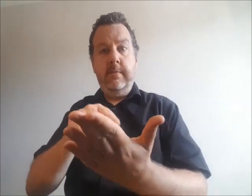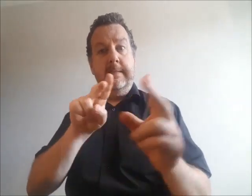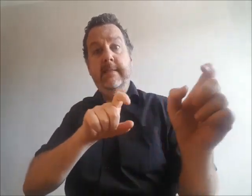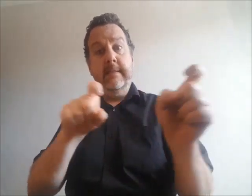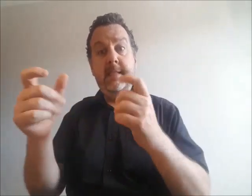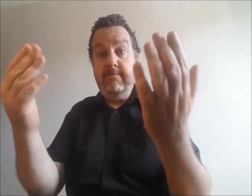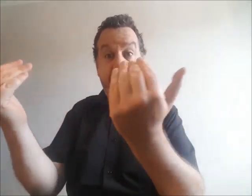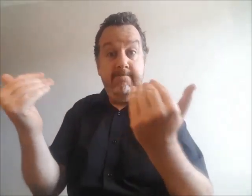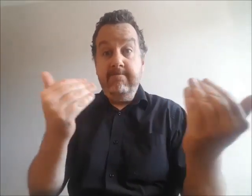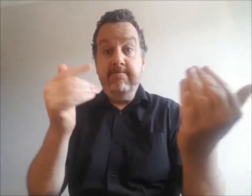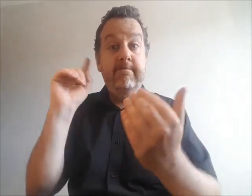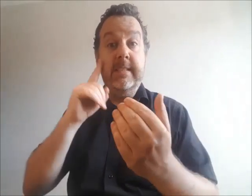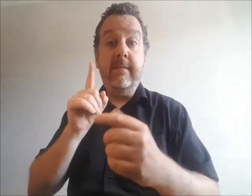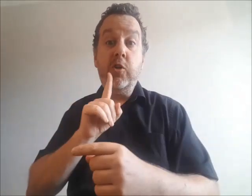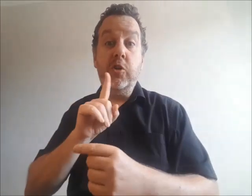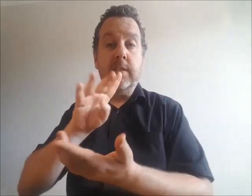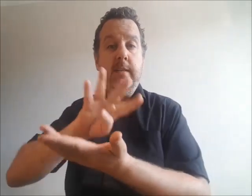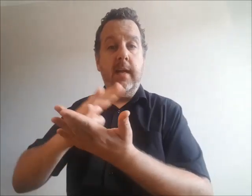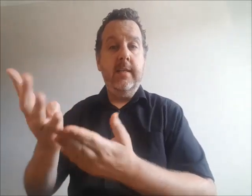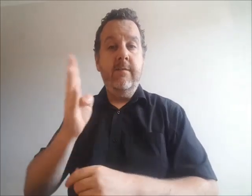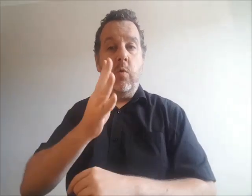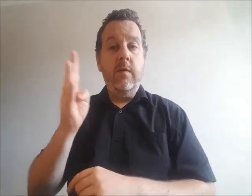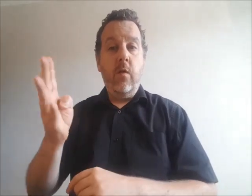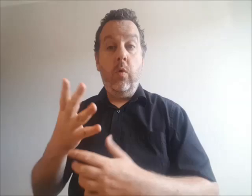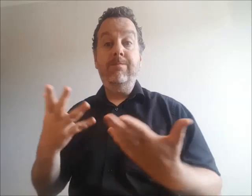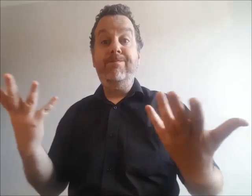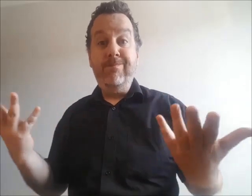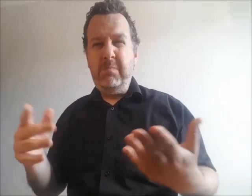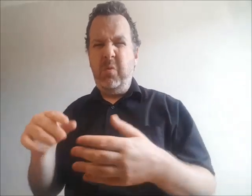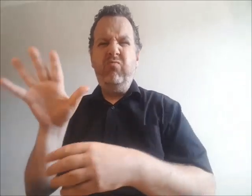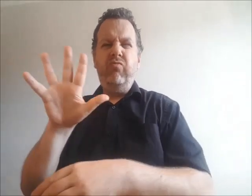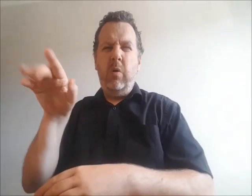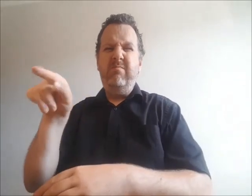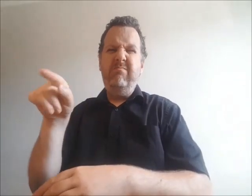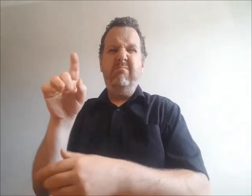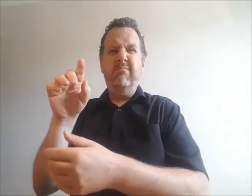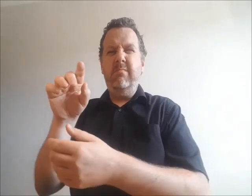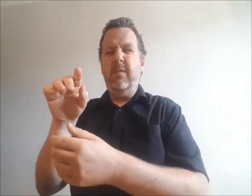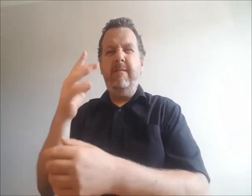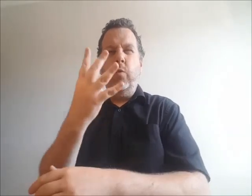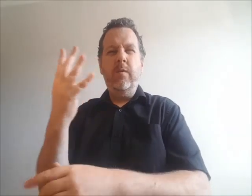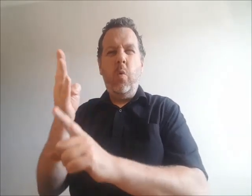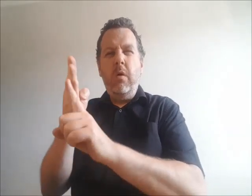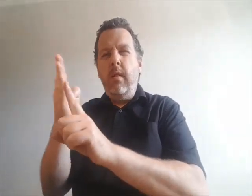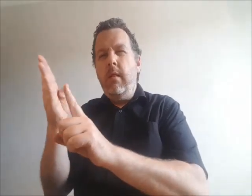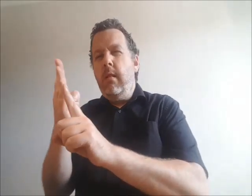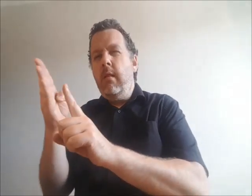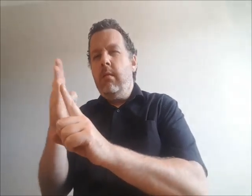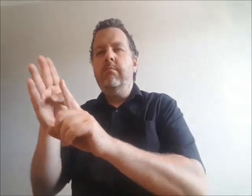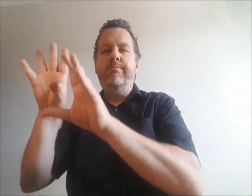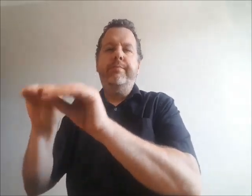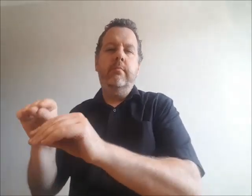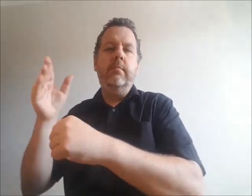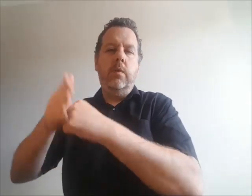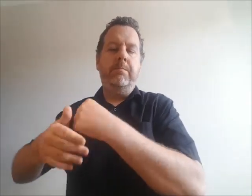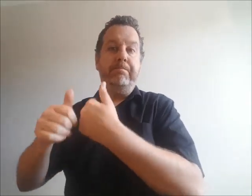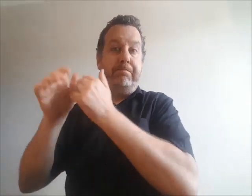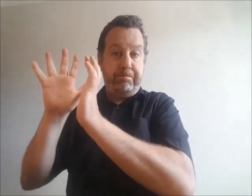that it was still looking for and accepting deaf female pupils in 1944. So that's 4 years after it was meant to have come to an end. But